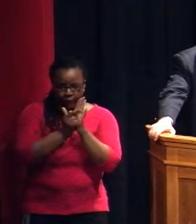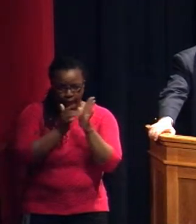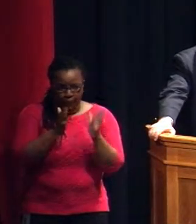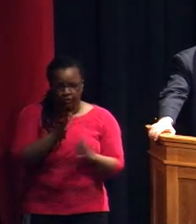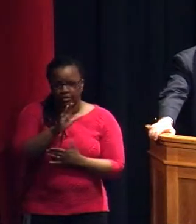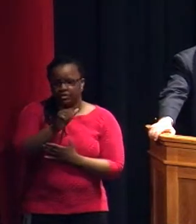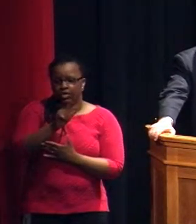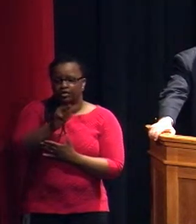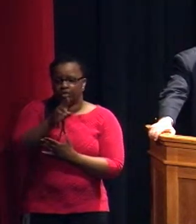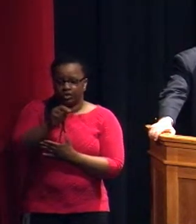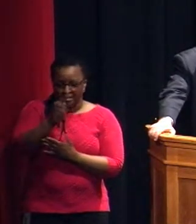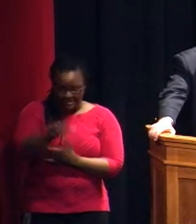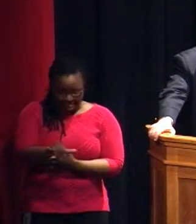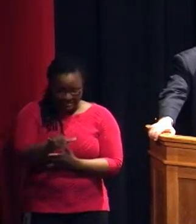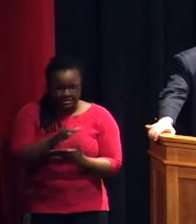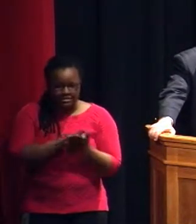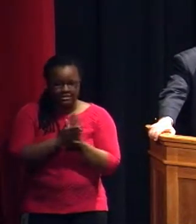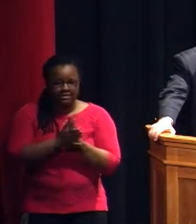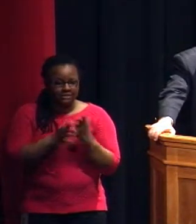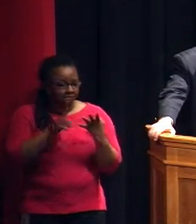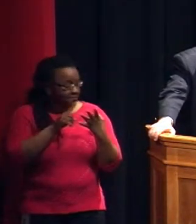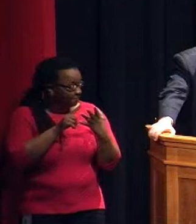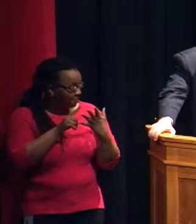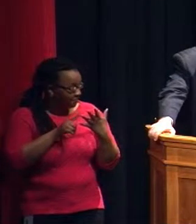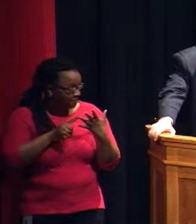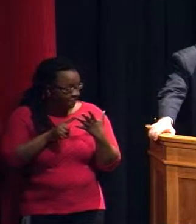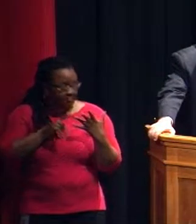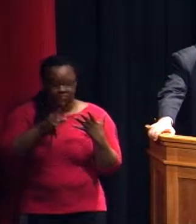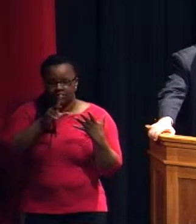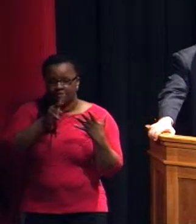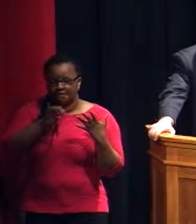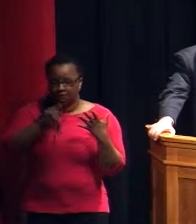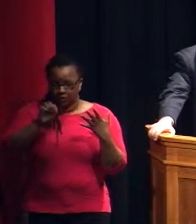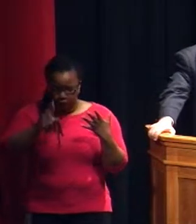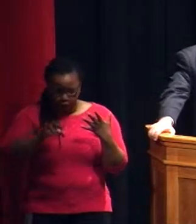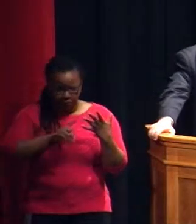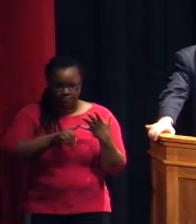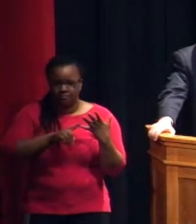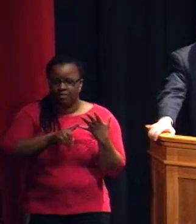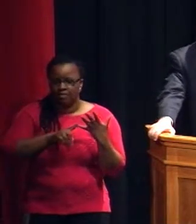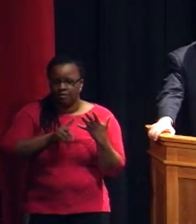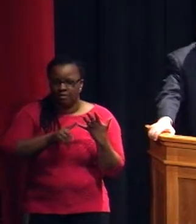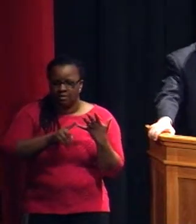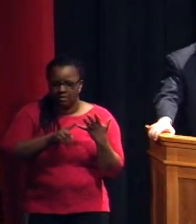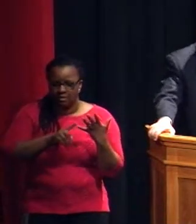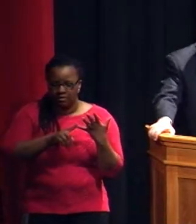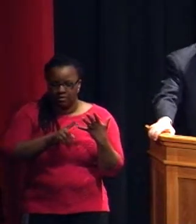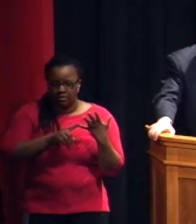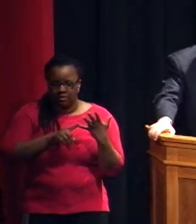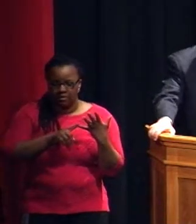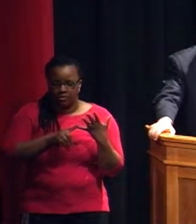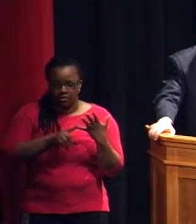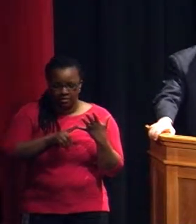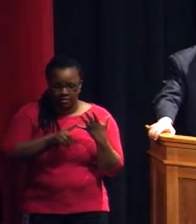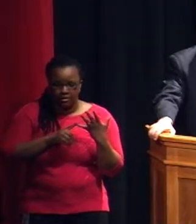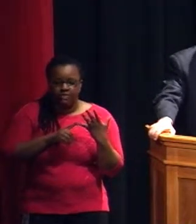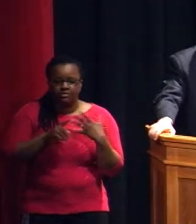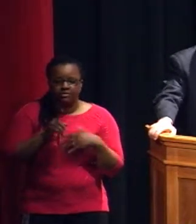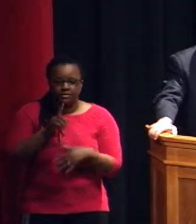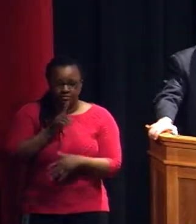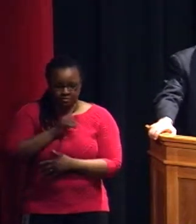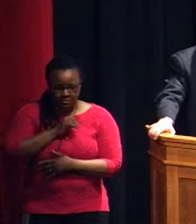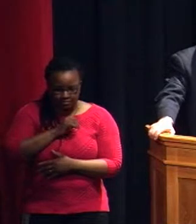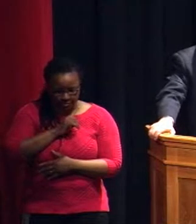superintendent of schools, Reva. As a 30-year employee of Lynchburg City Schools,